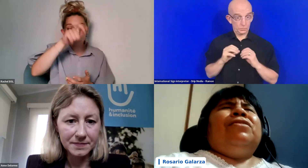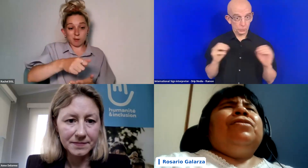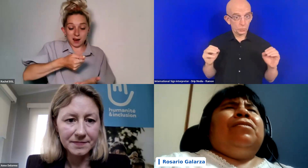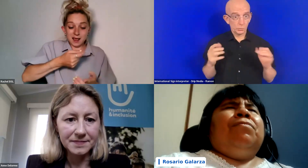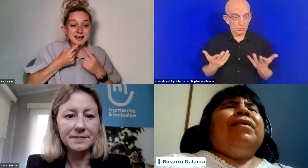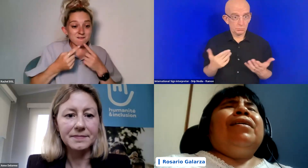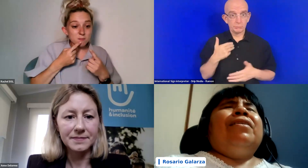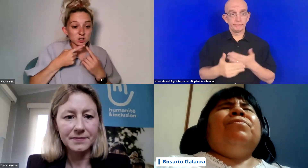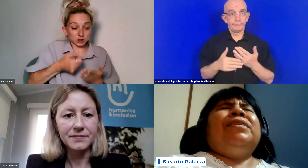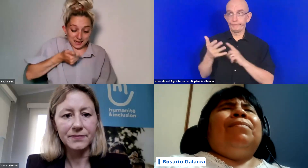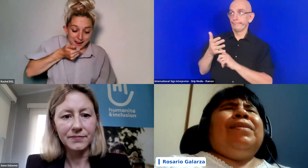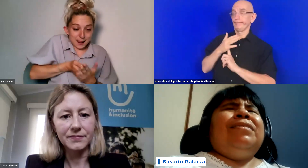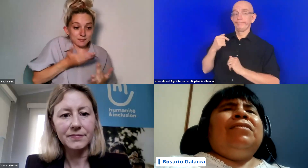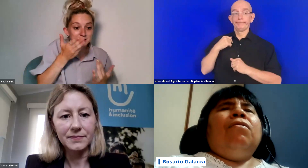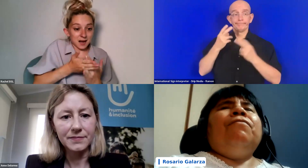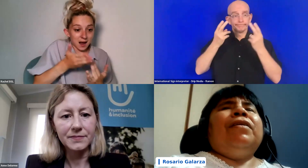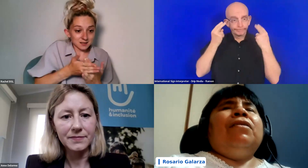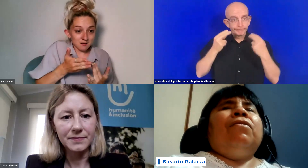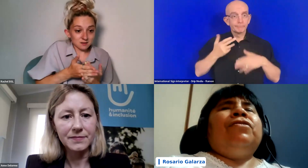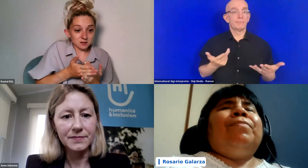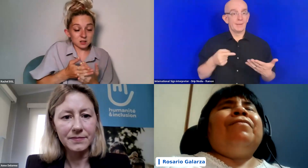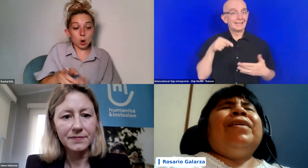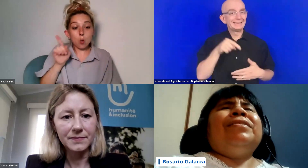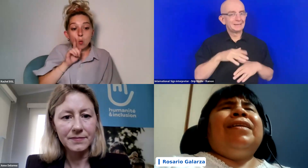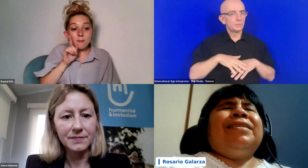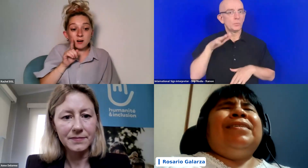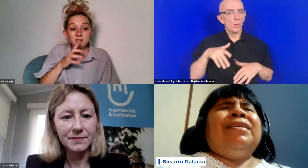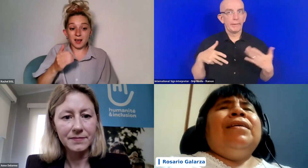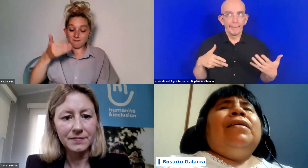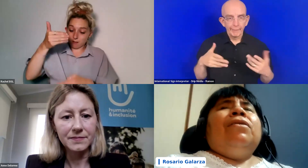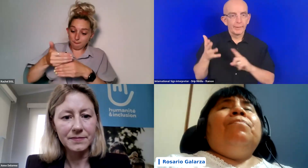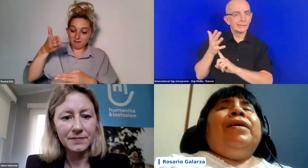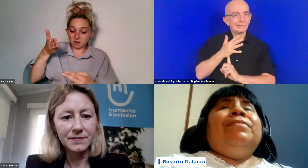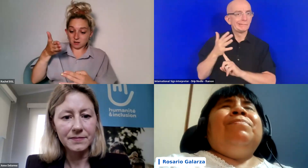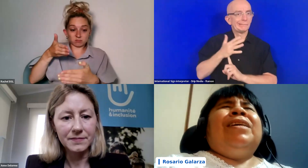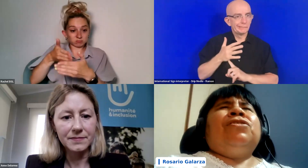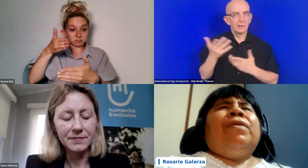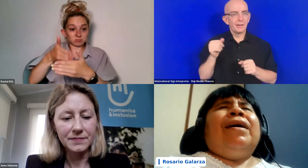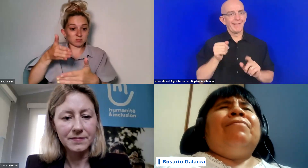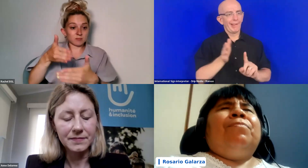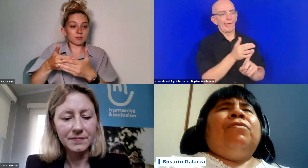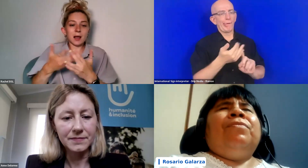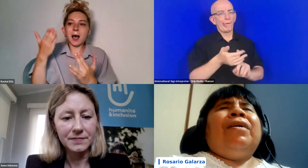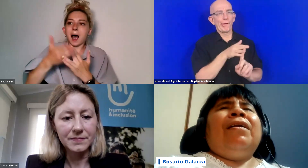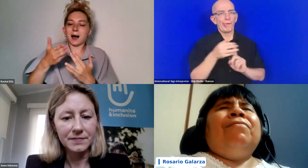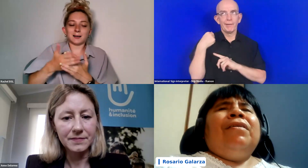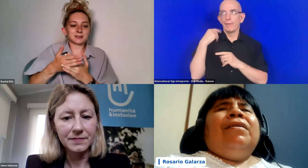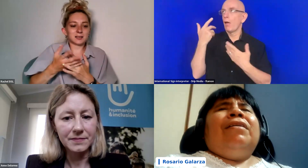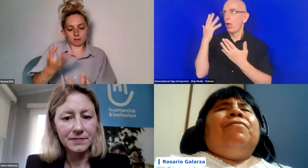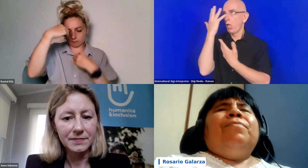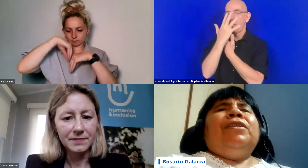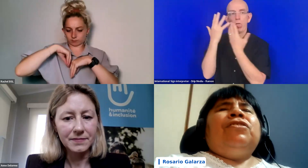and resources. Women and girls with disabilities often encounter barriers in accessing comprehensive sexual and reproductive